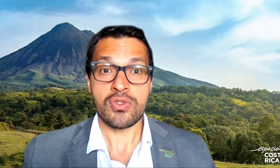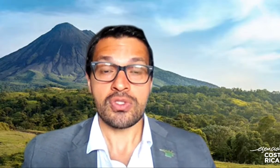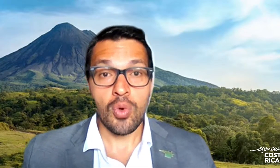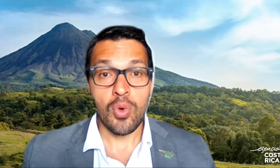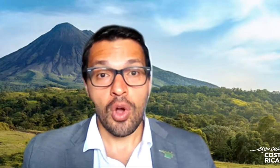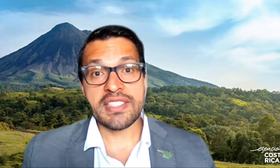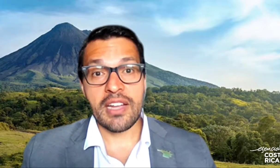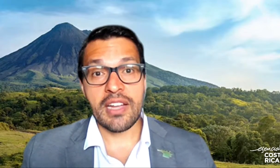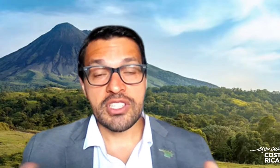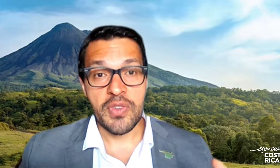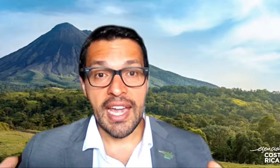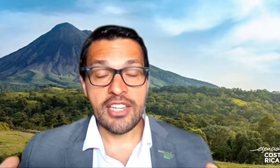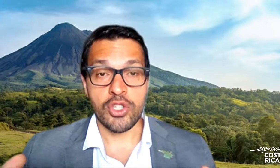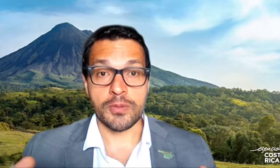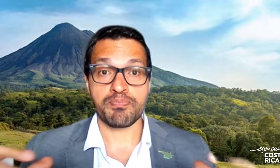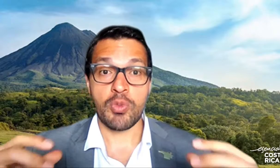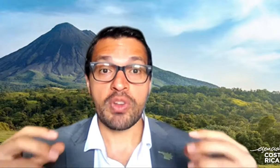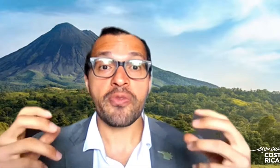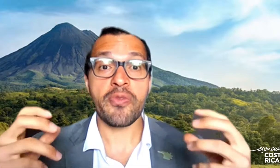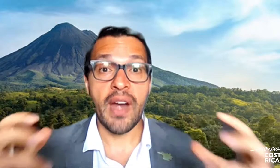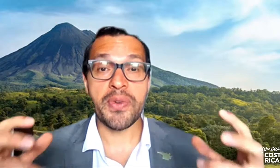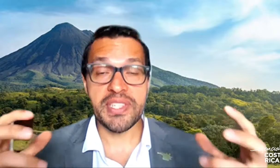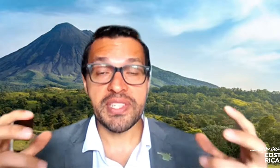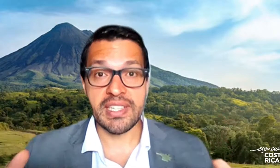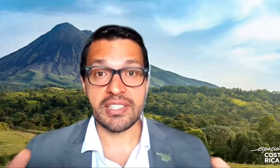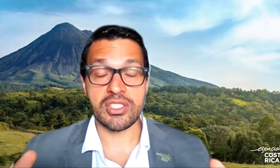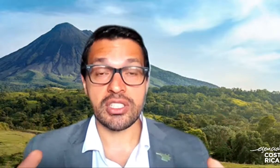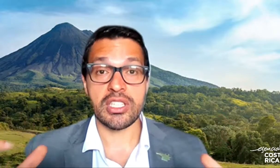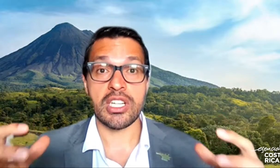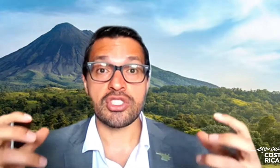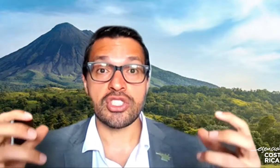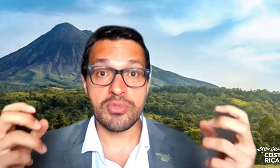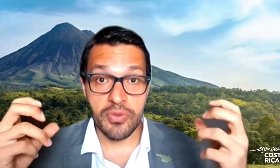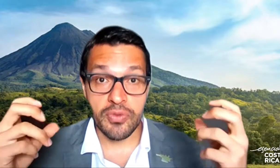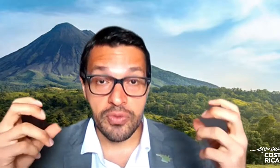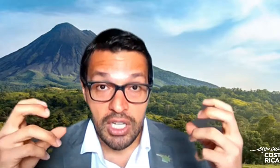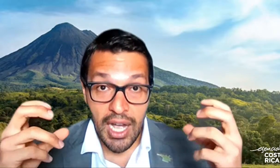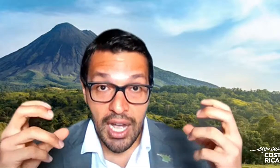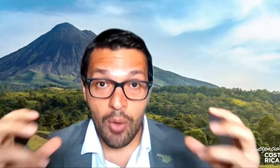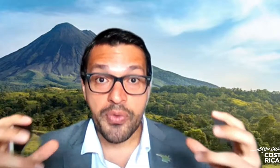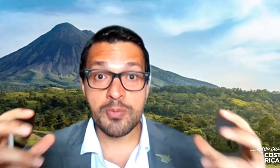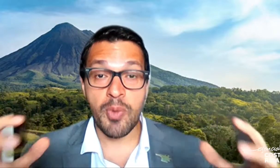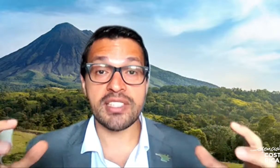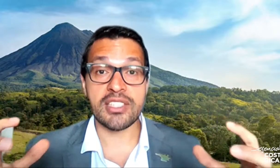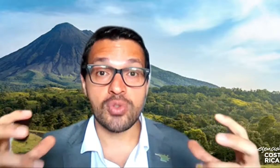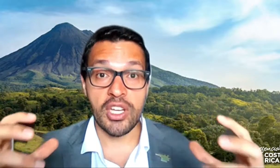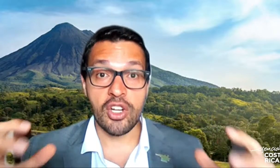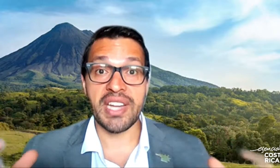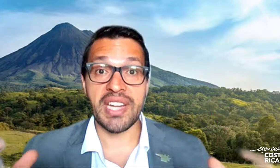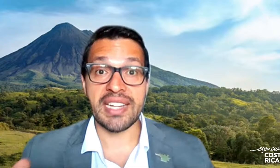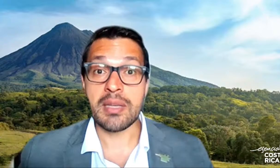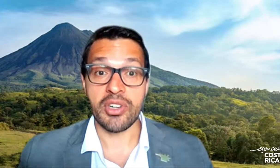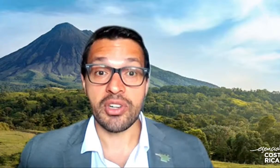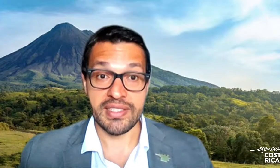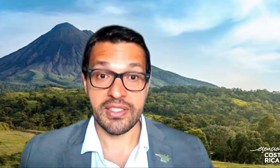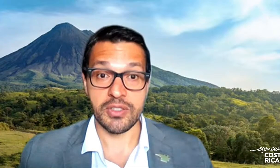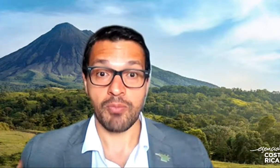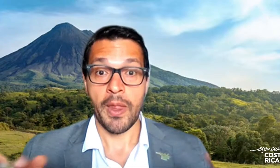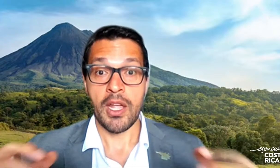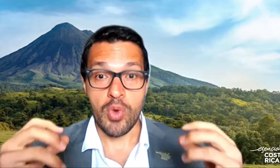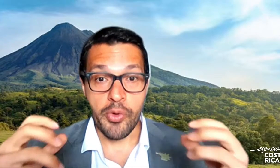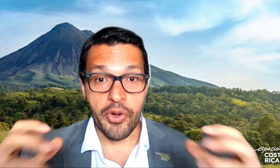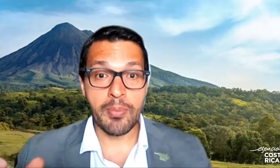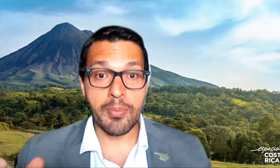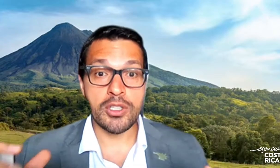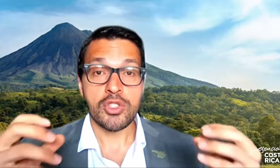And thanks to all this diversification, we were very resilient in terms of how we responded to the COVID-19